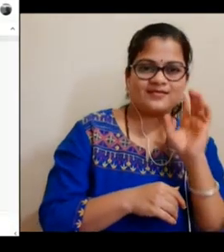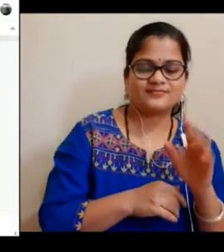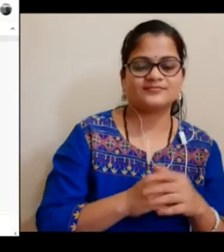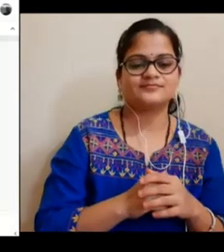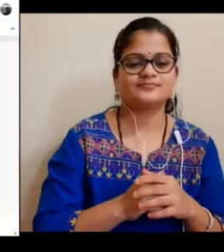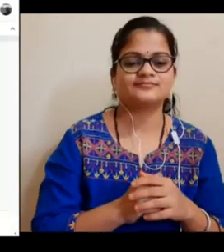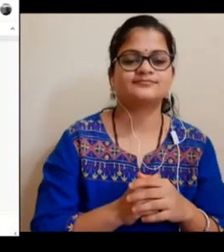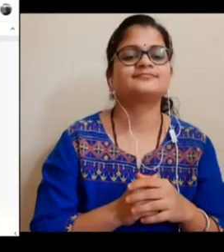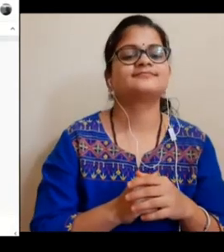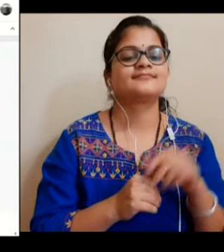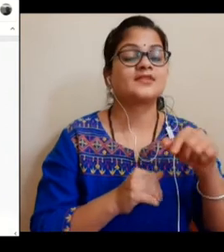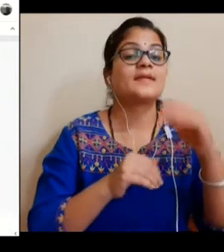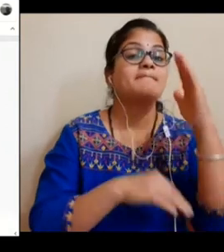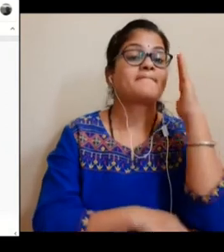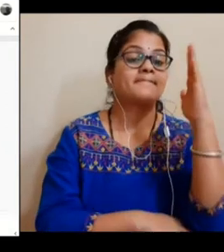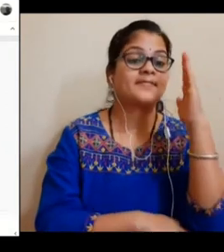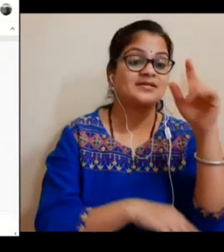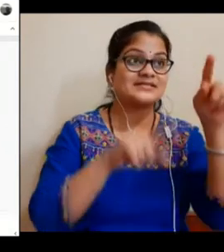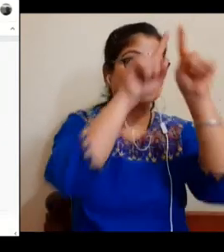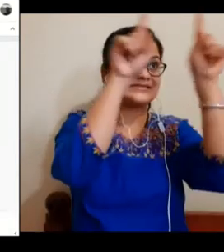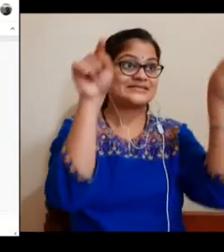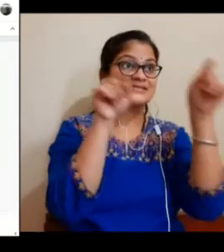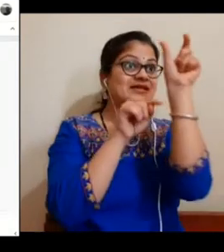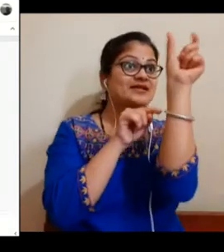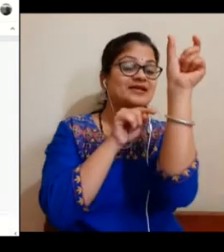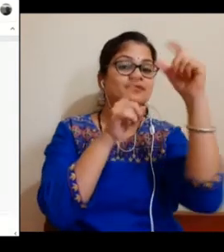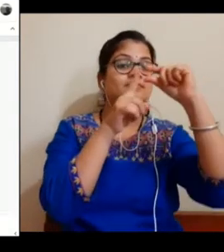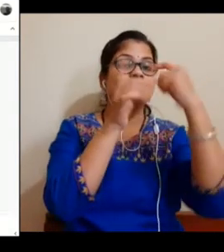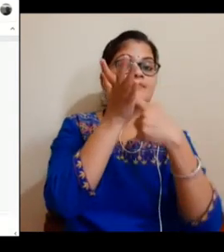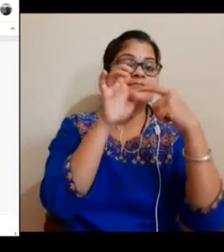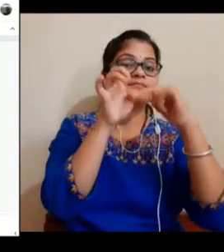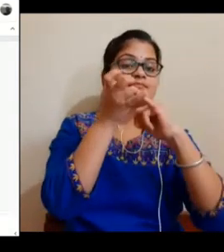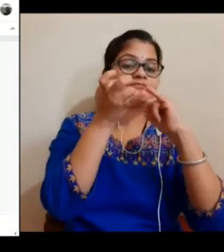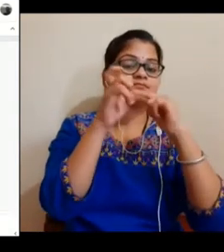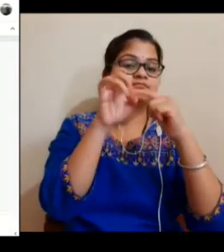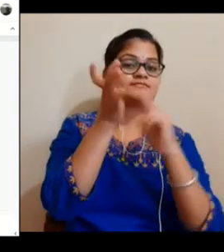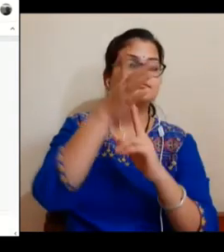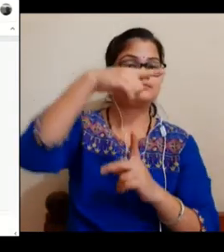Okay. You have to go to present mode. So slideshow. Okay.